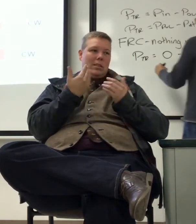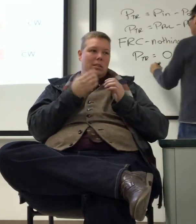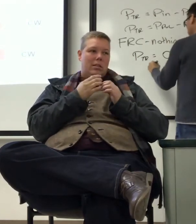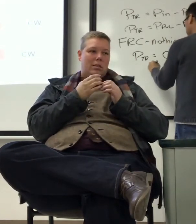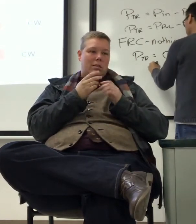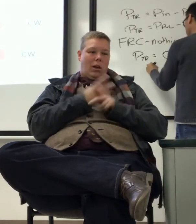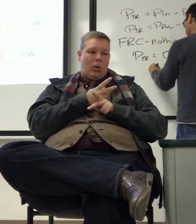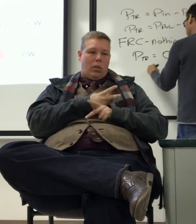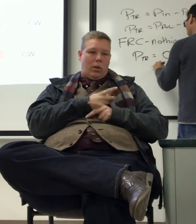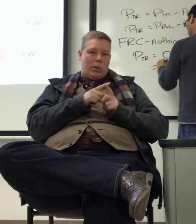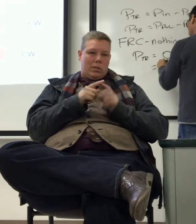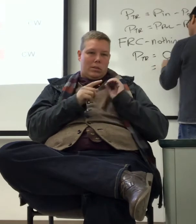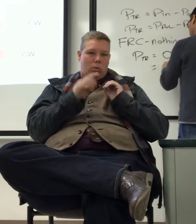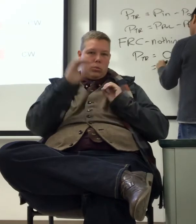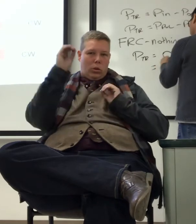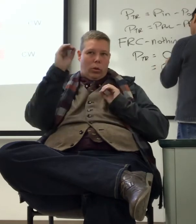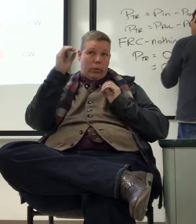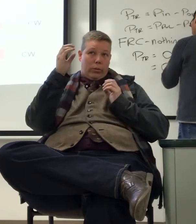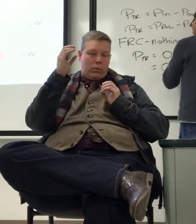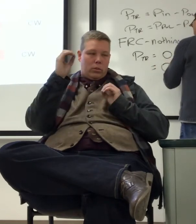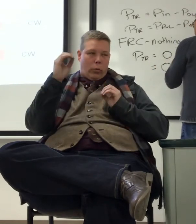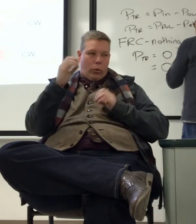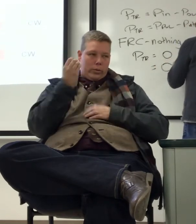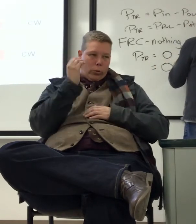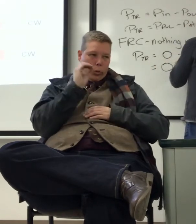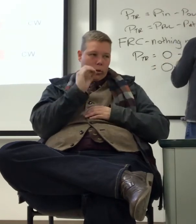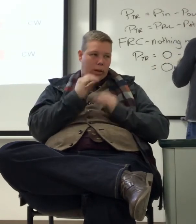because 0 minus 0 equals 0.